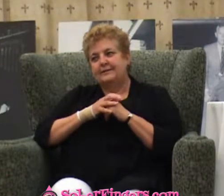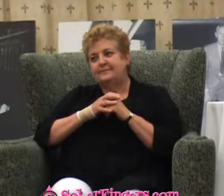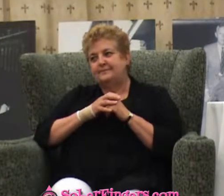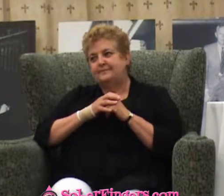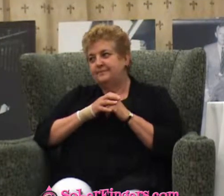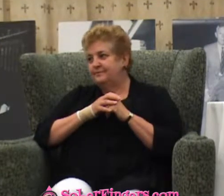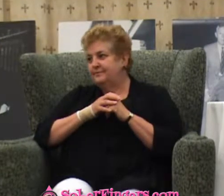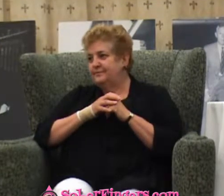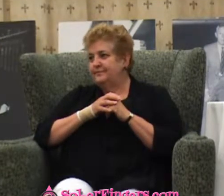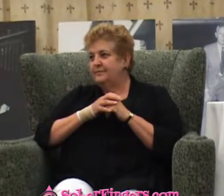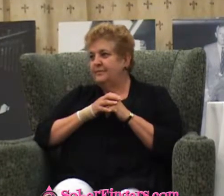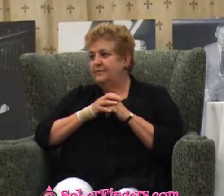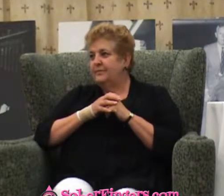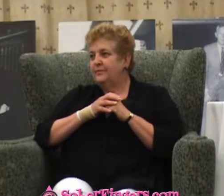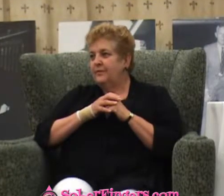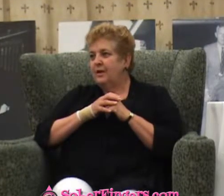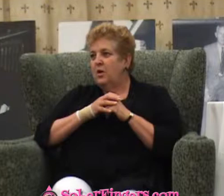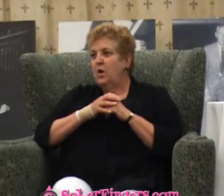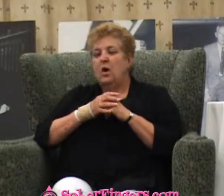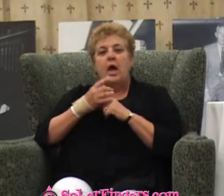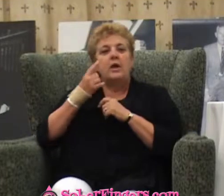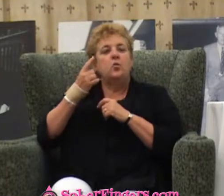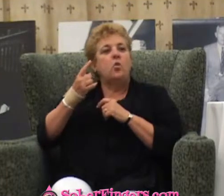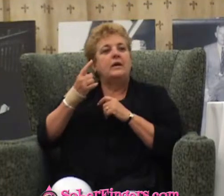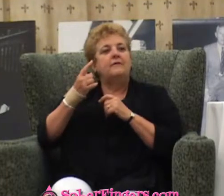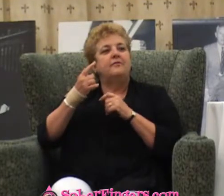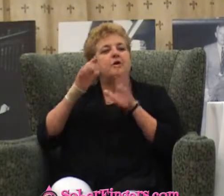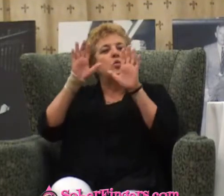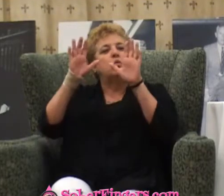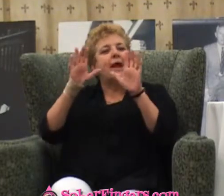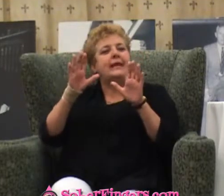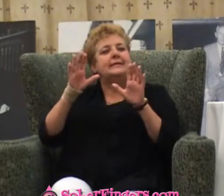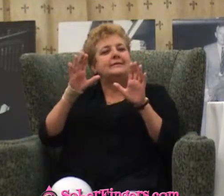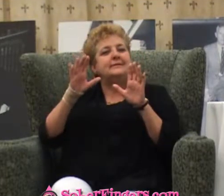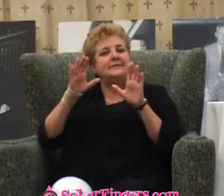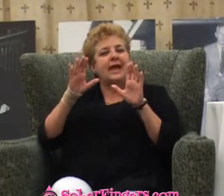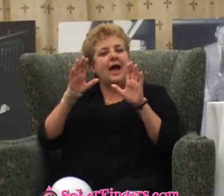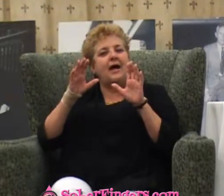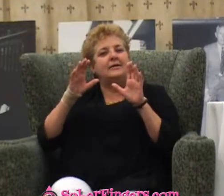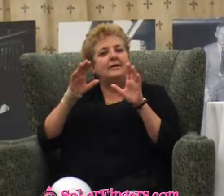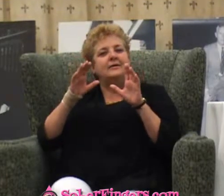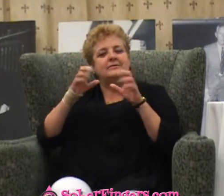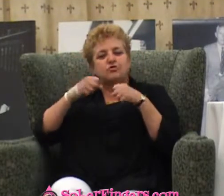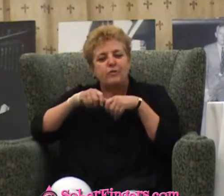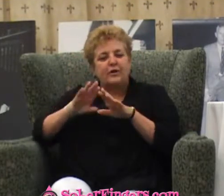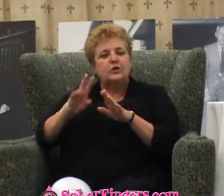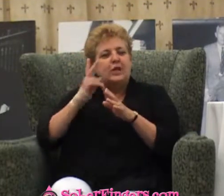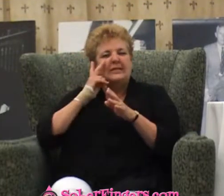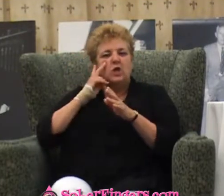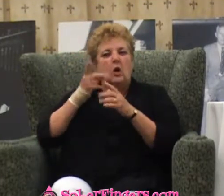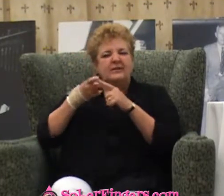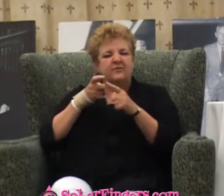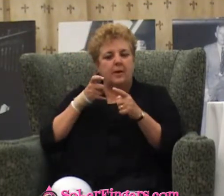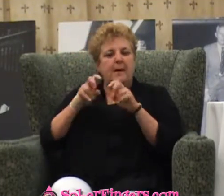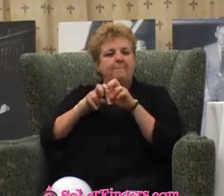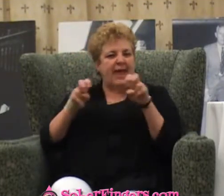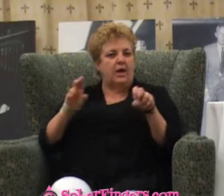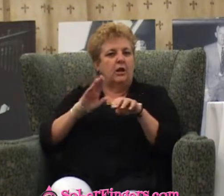One of the greatest illustrations of surrender that I'd ever experienced came out of one of those panels at the VA. Now you get into a room, you know, we have big